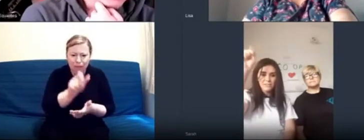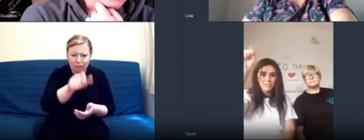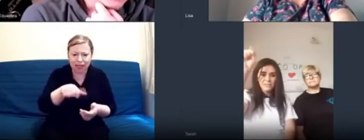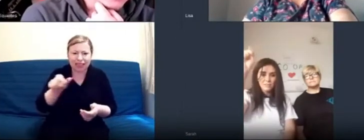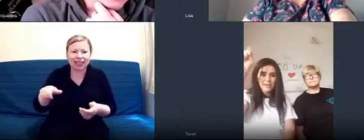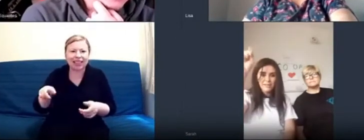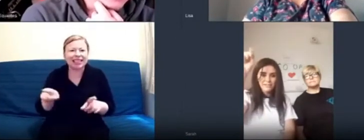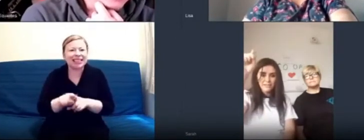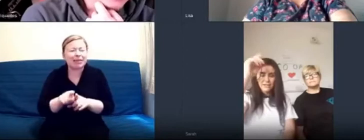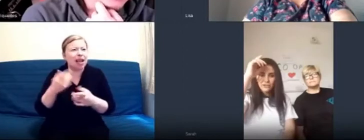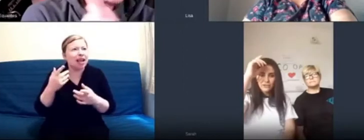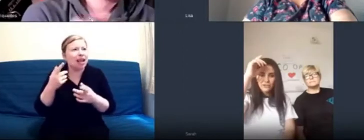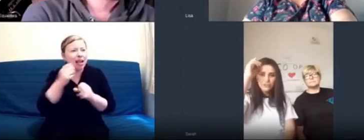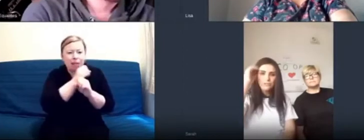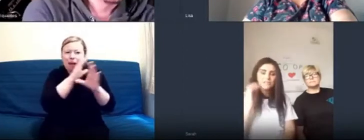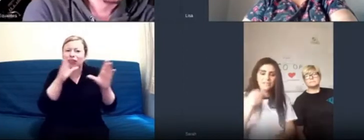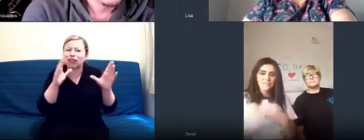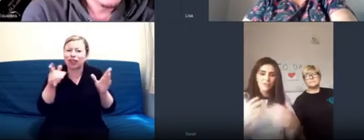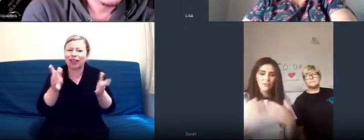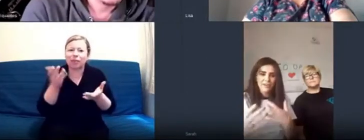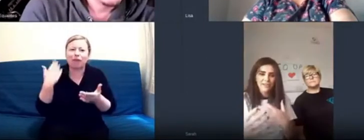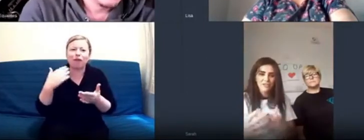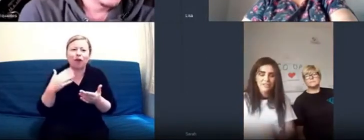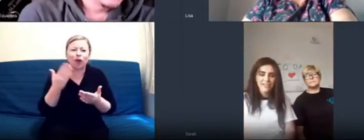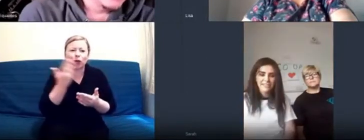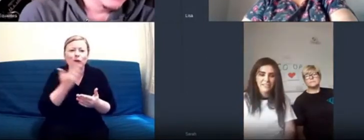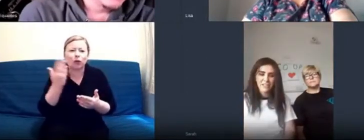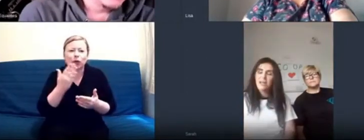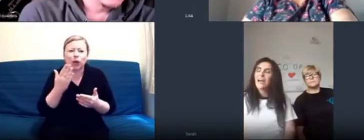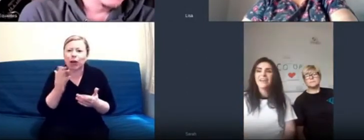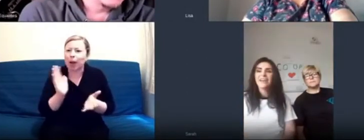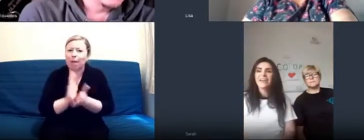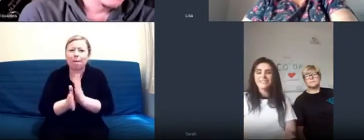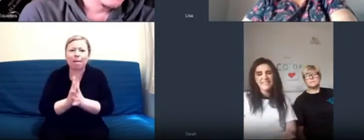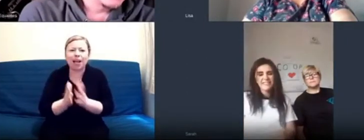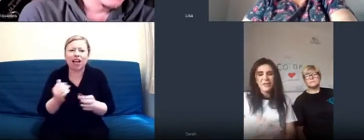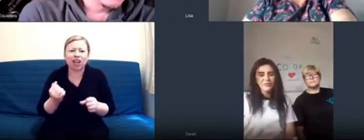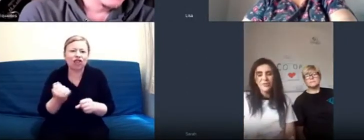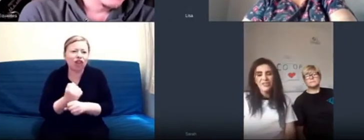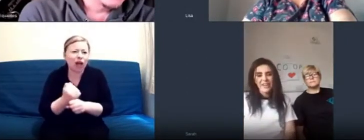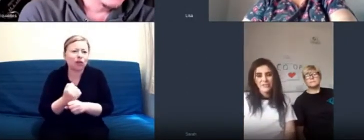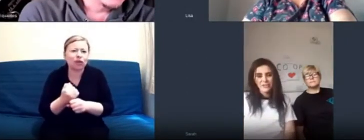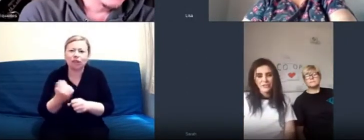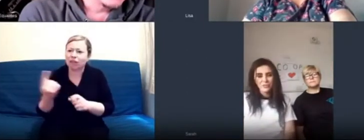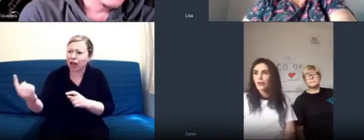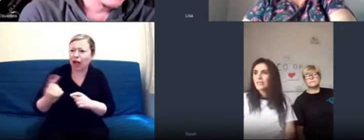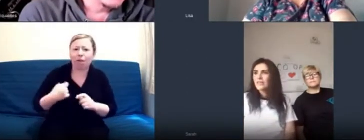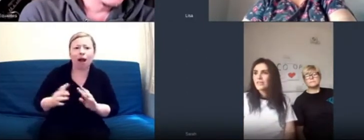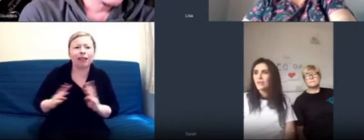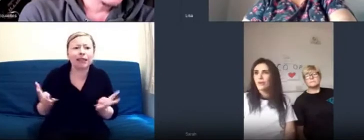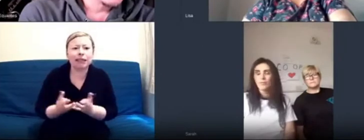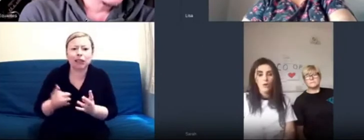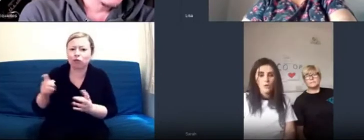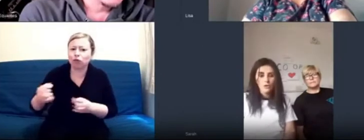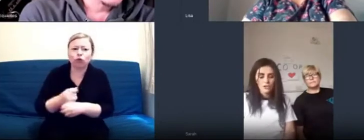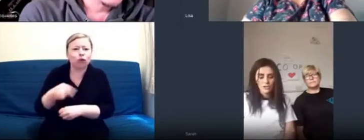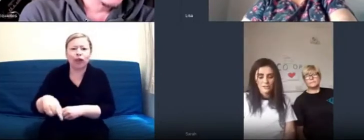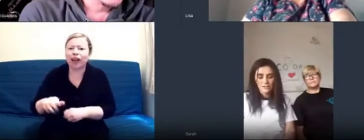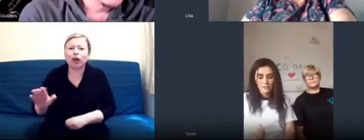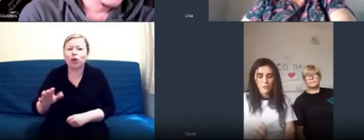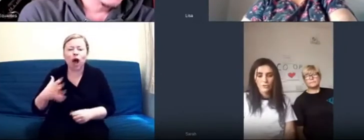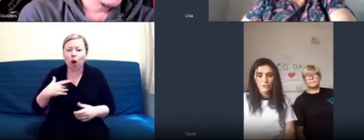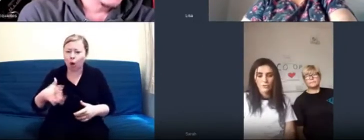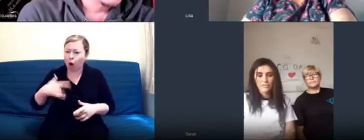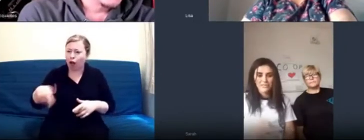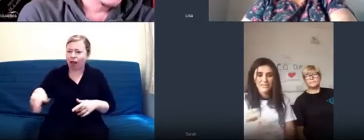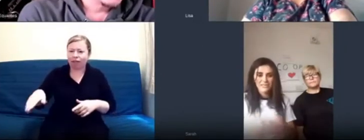your hand up waiting to be picked, you know, in group exercises. And I don't want that in this group. We're all equal. We've all got